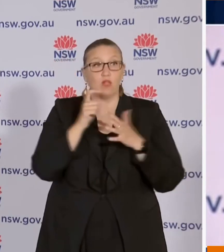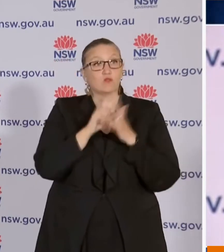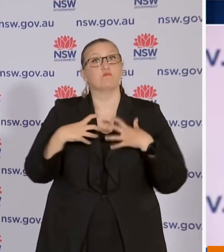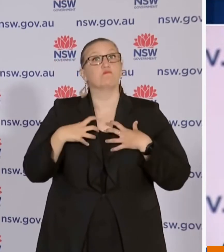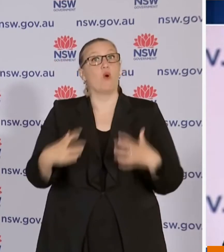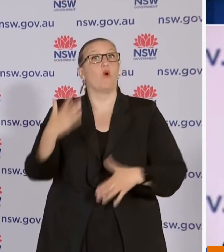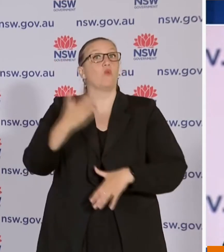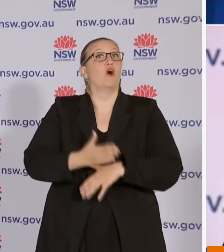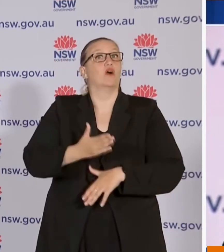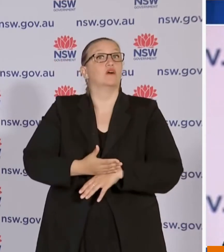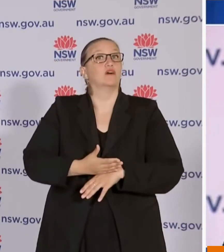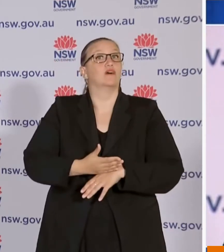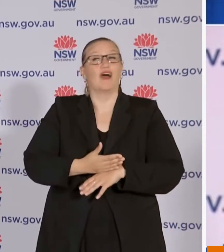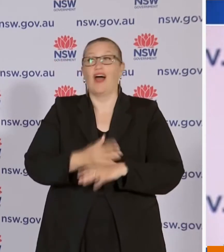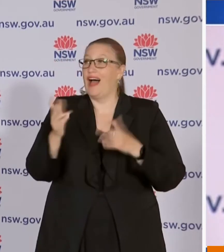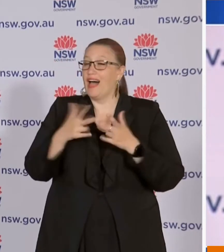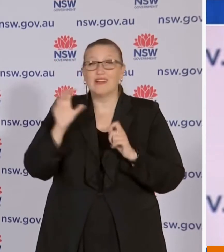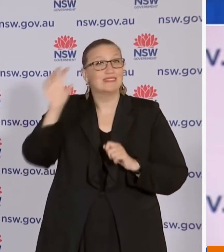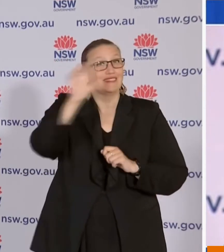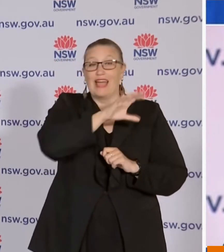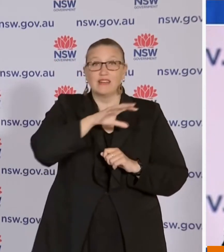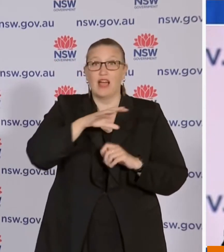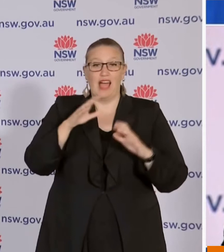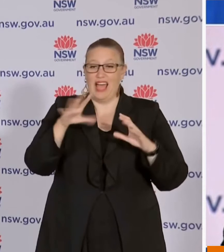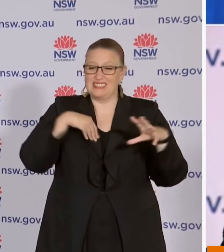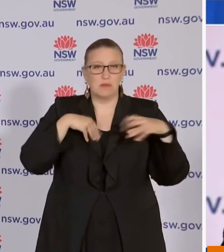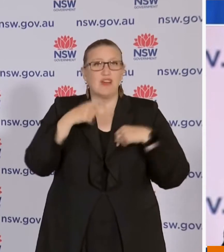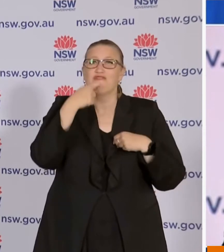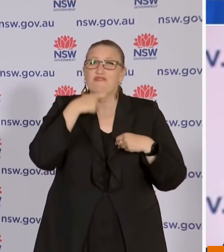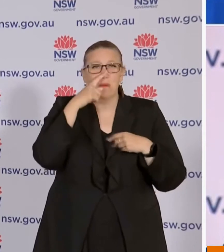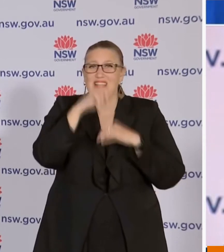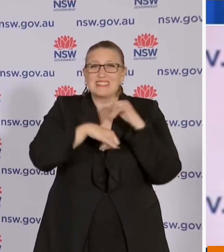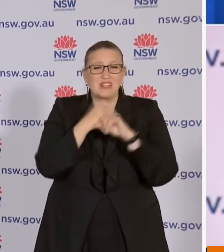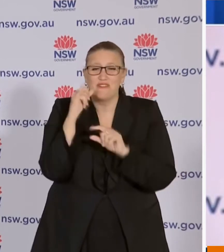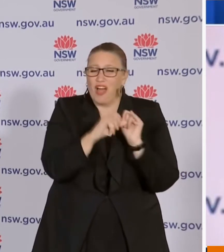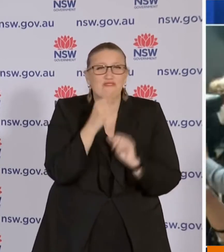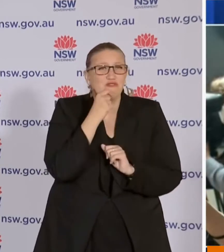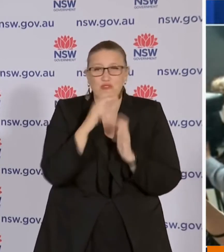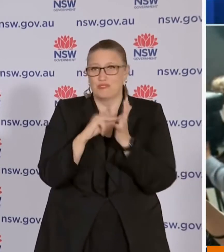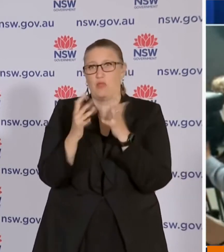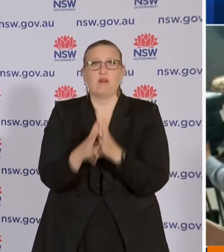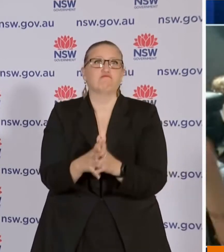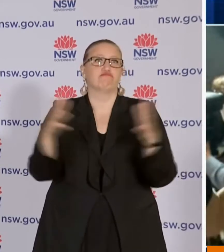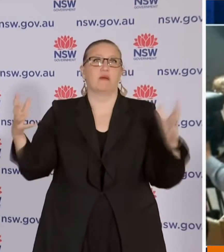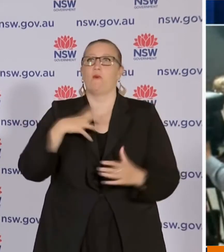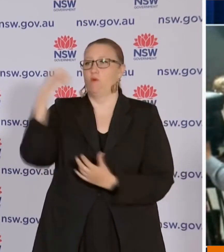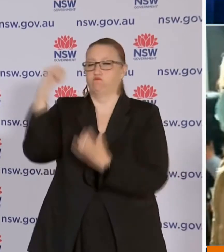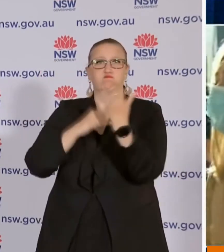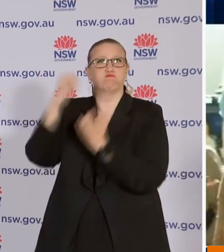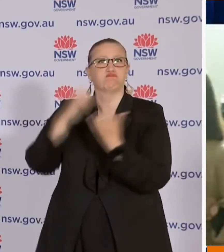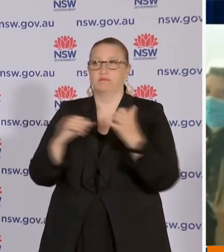all Australians, and that is first and foremost our absolute goal. Oh, you've already asked the question. I'll get